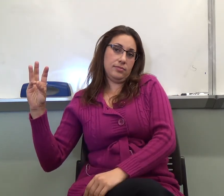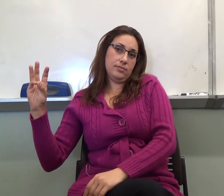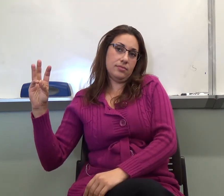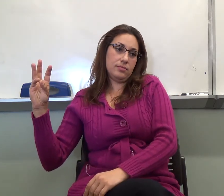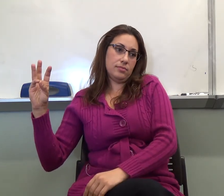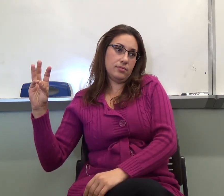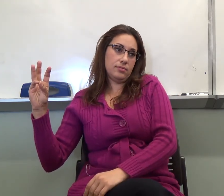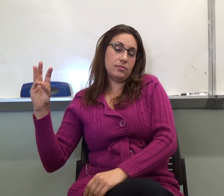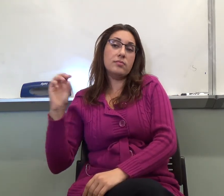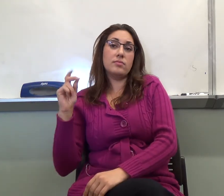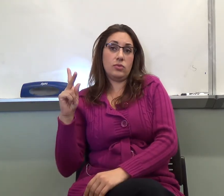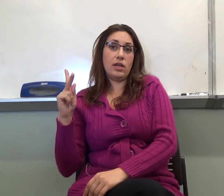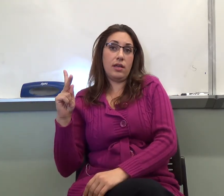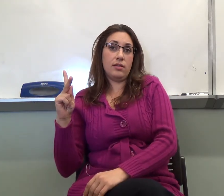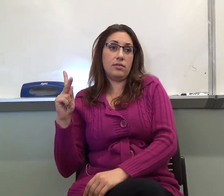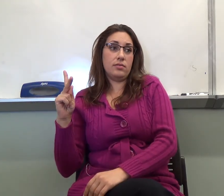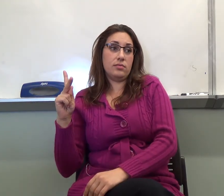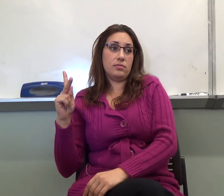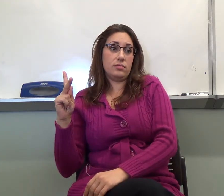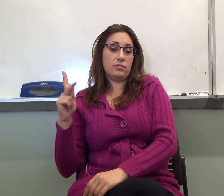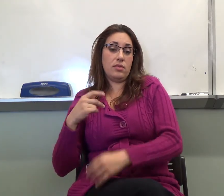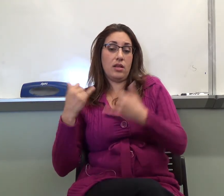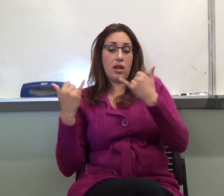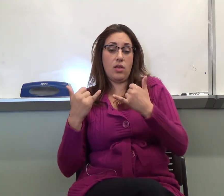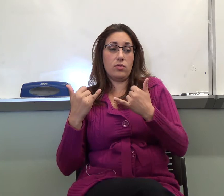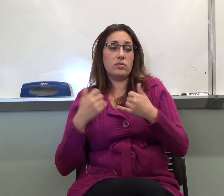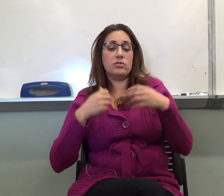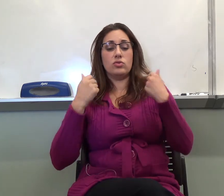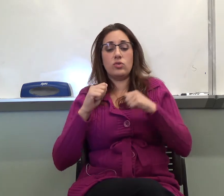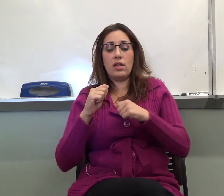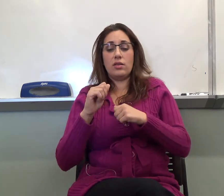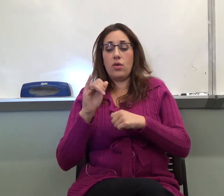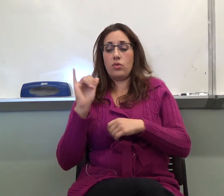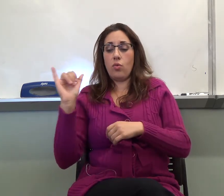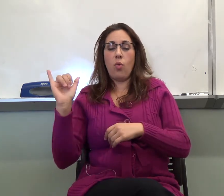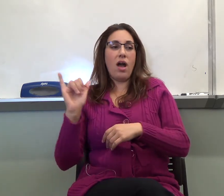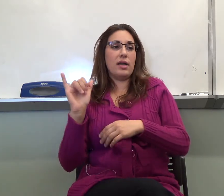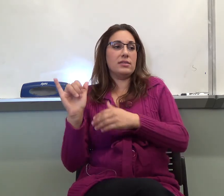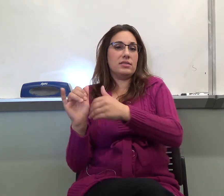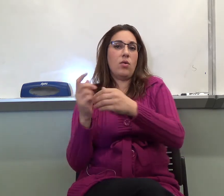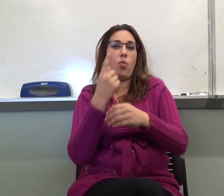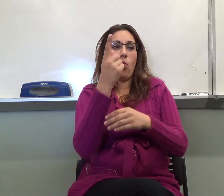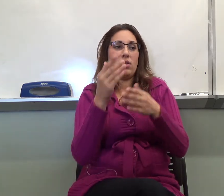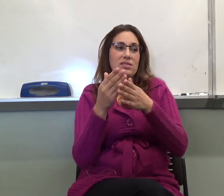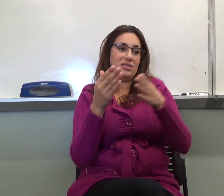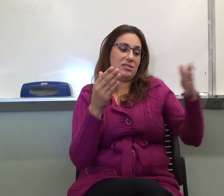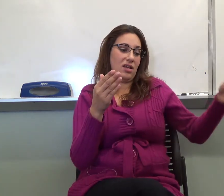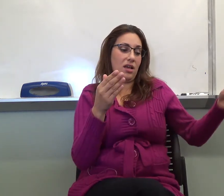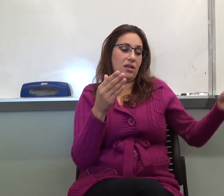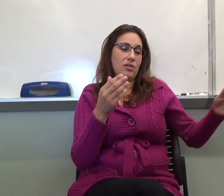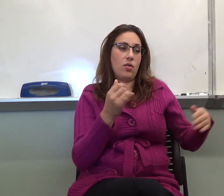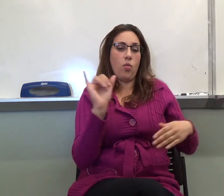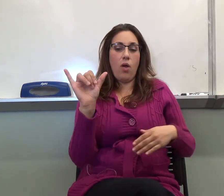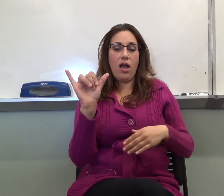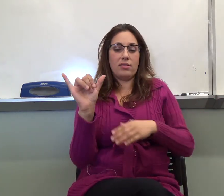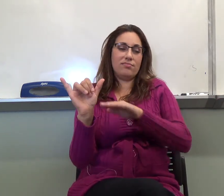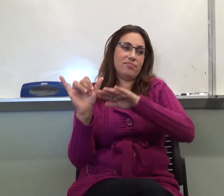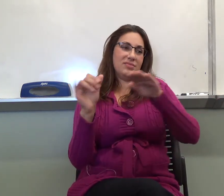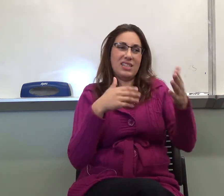All right, now let's get the y's on one side, the x's on the other. It doesn't matter which side you get them on. For example, I can add